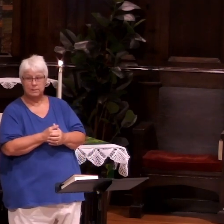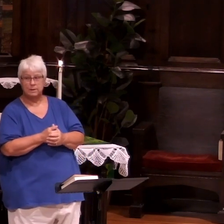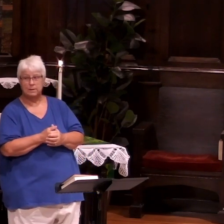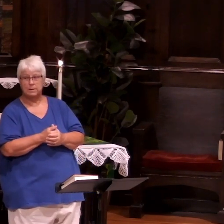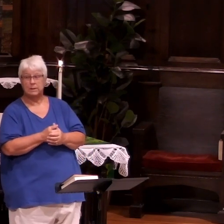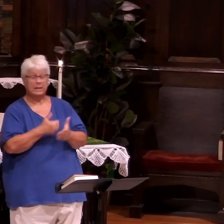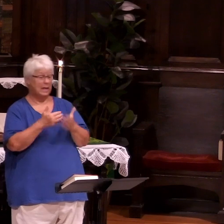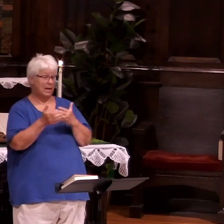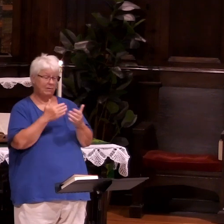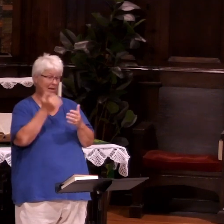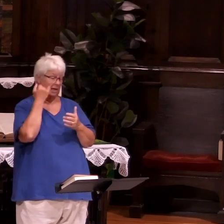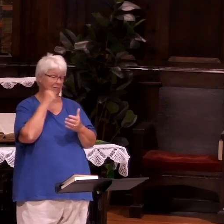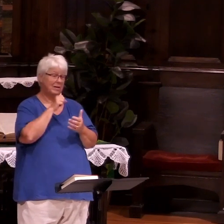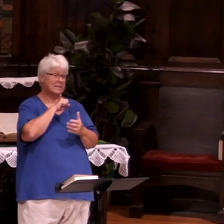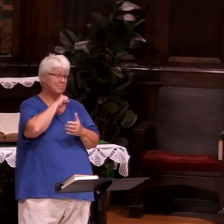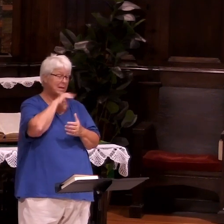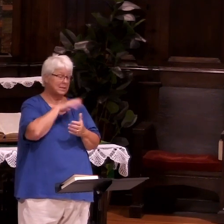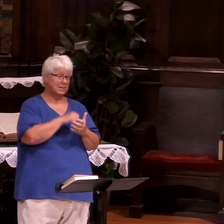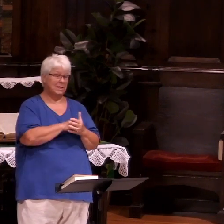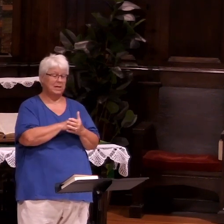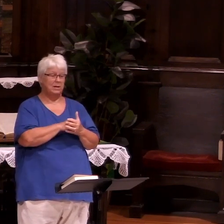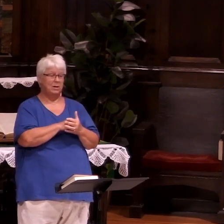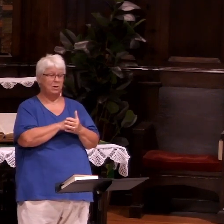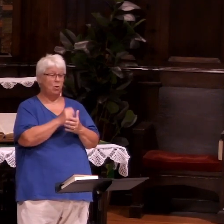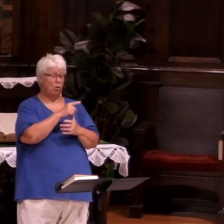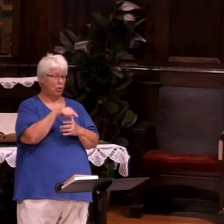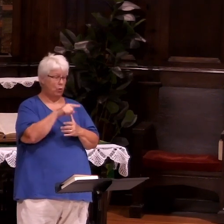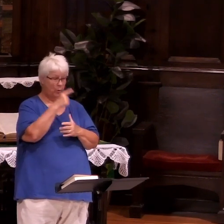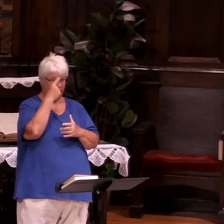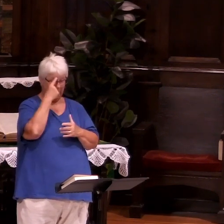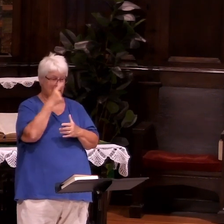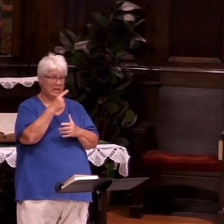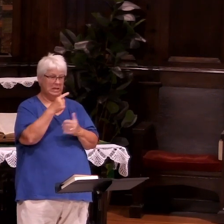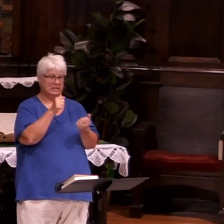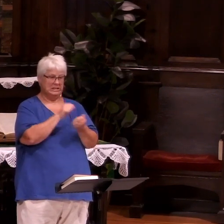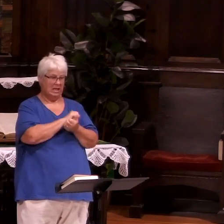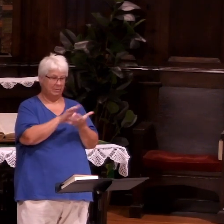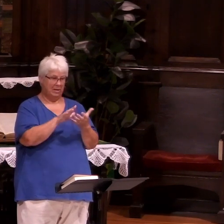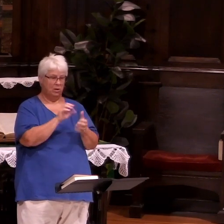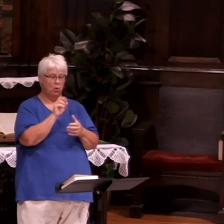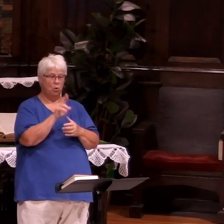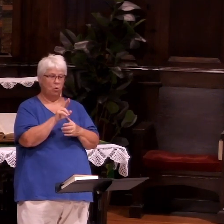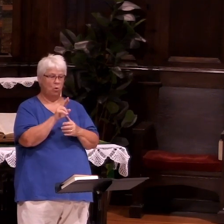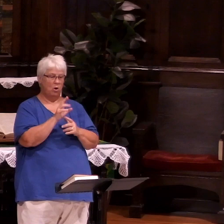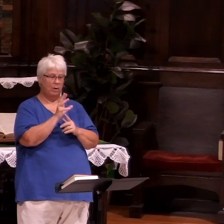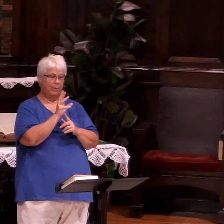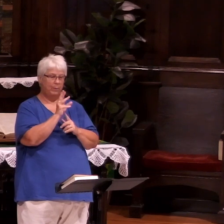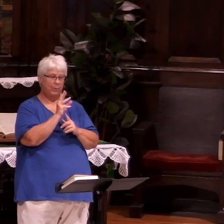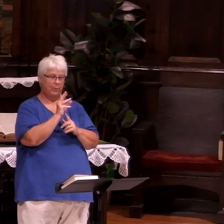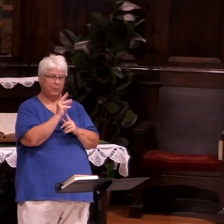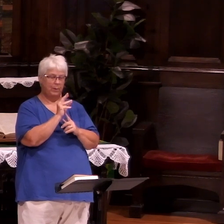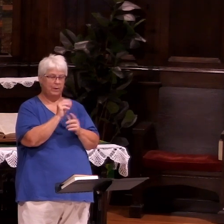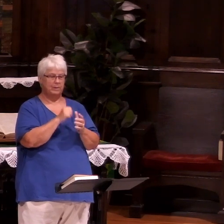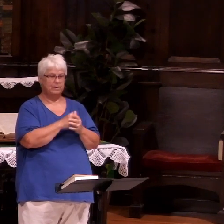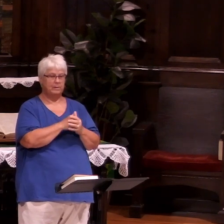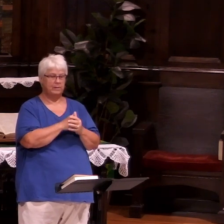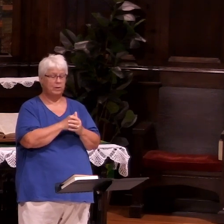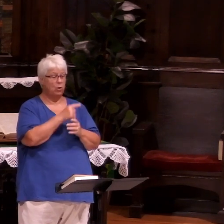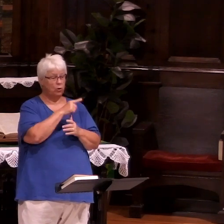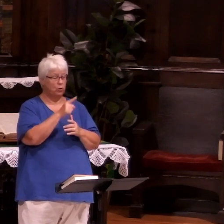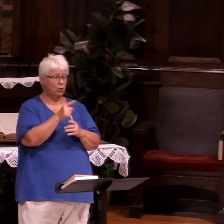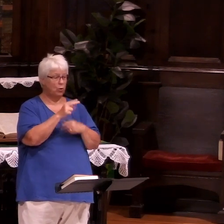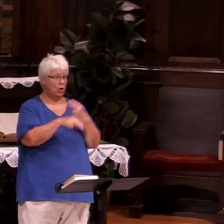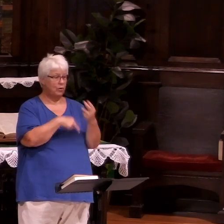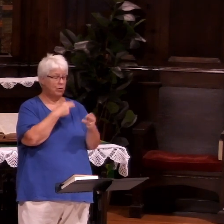Even if it's messy, or you think it's damaged or dimmer, you are